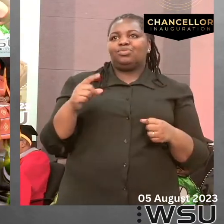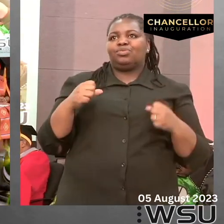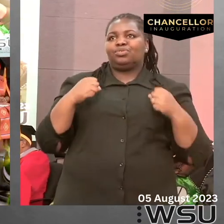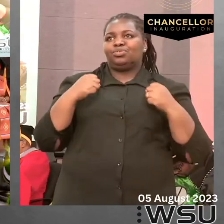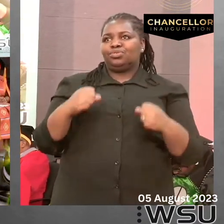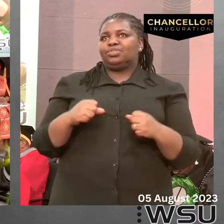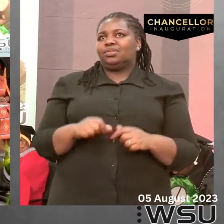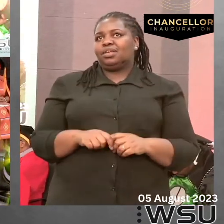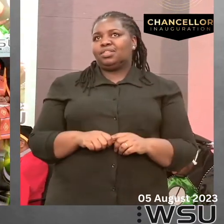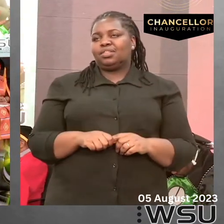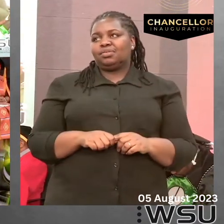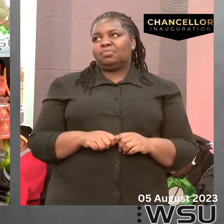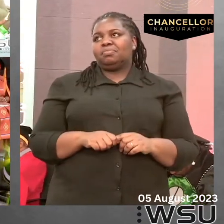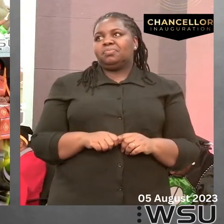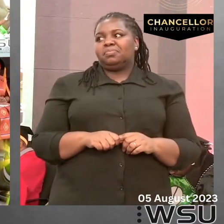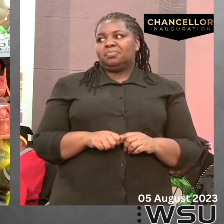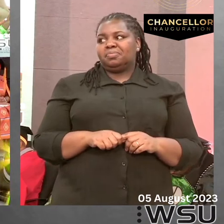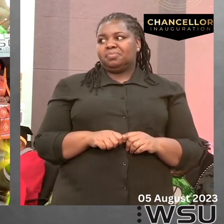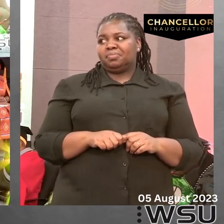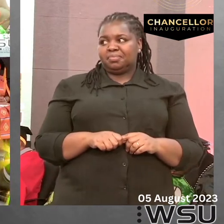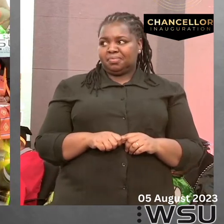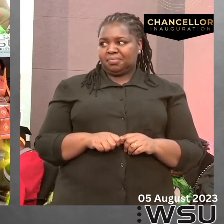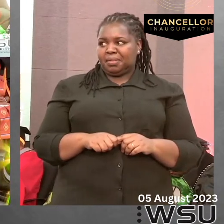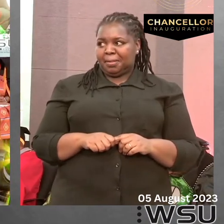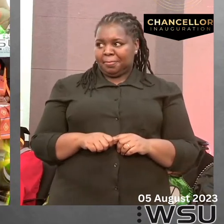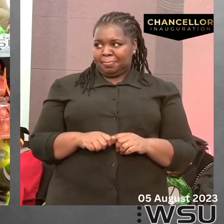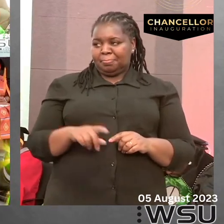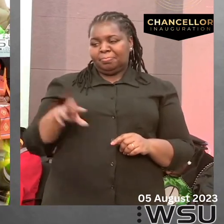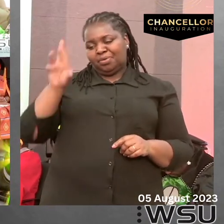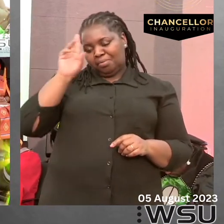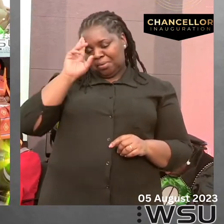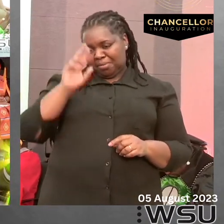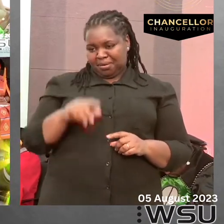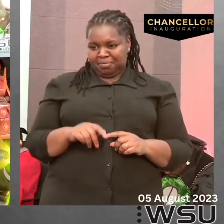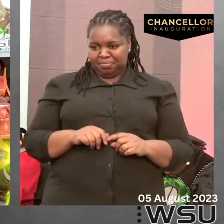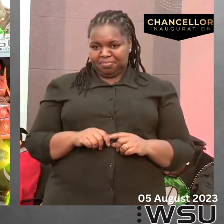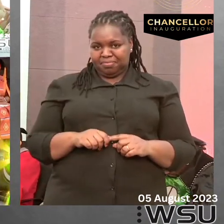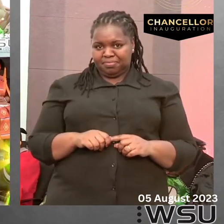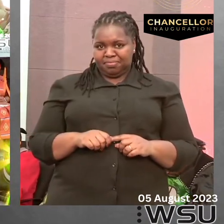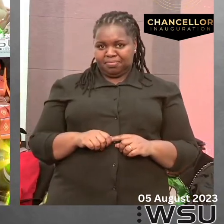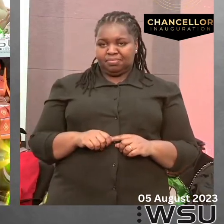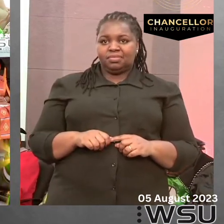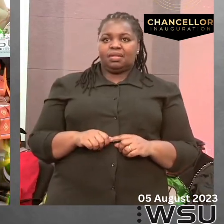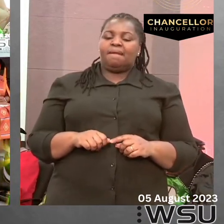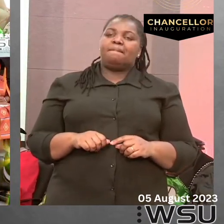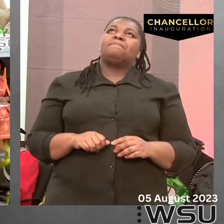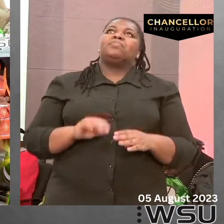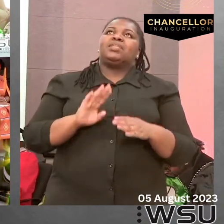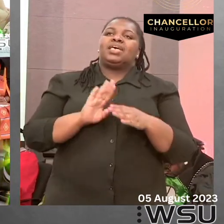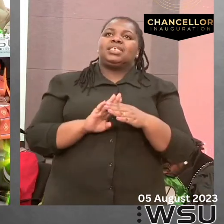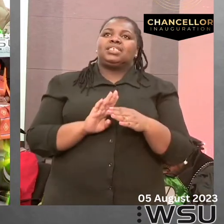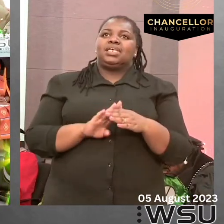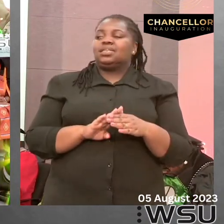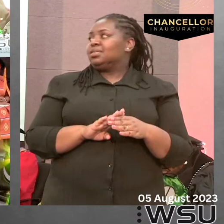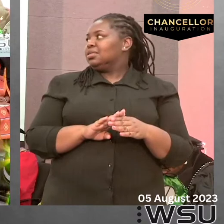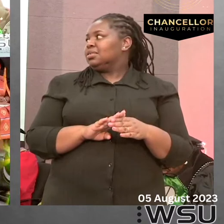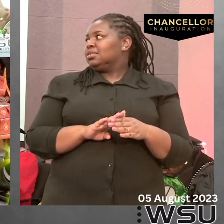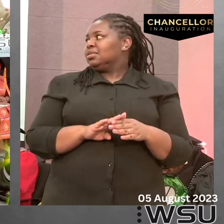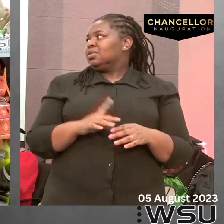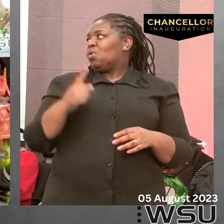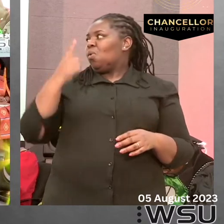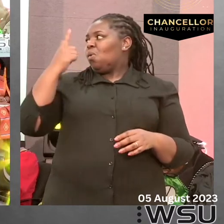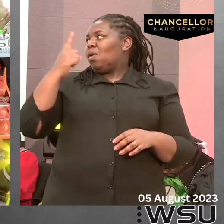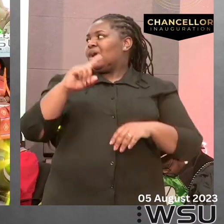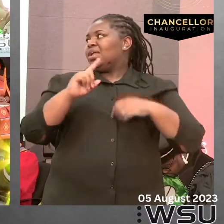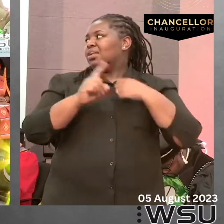from strength to strength. And you remember, the reason, just one last